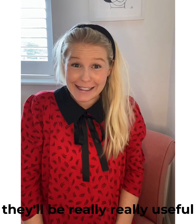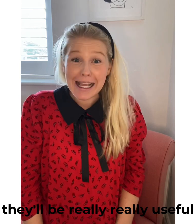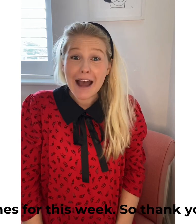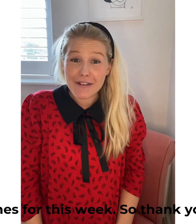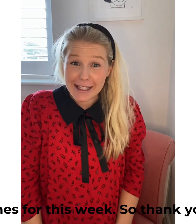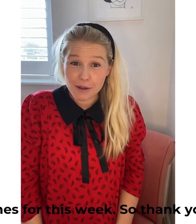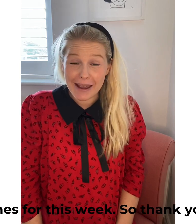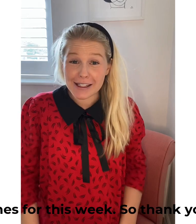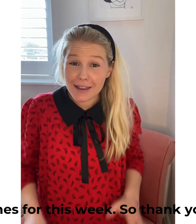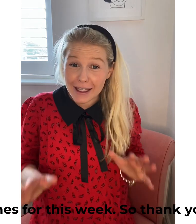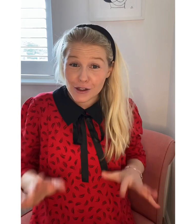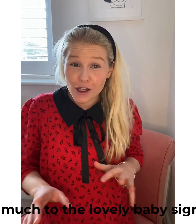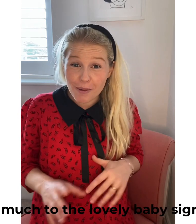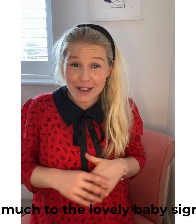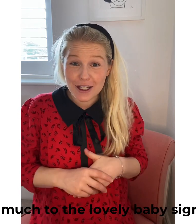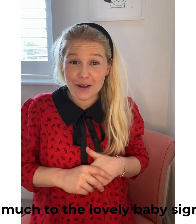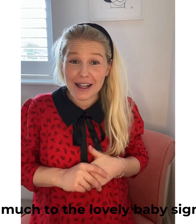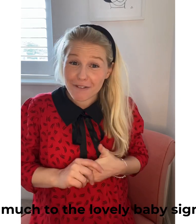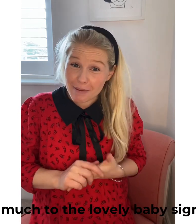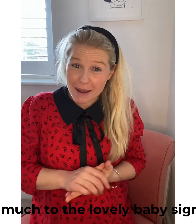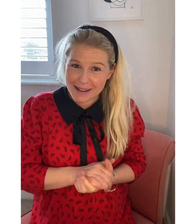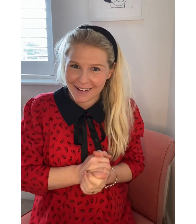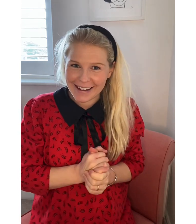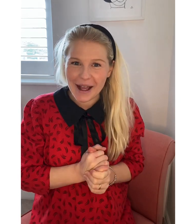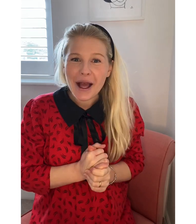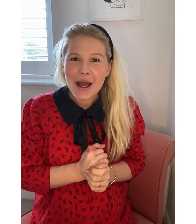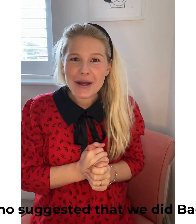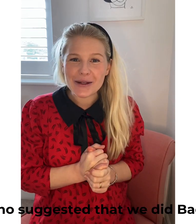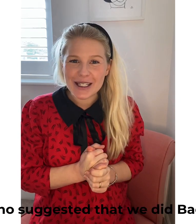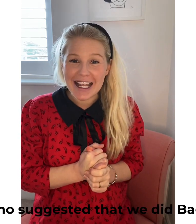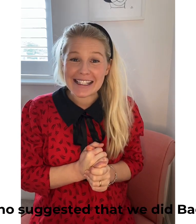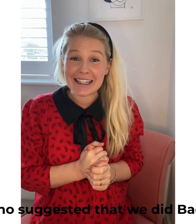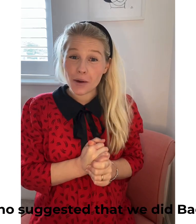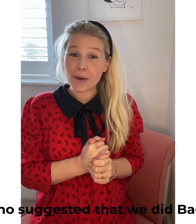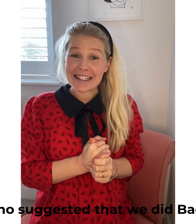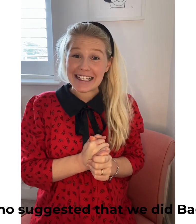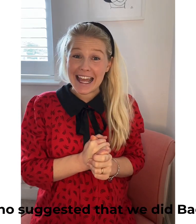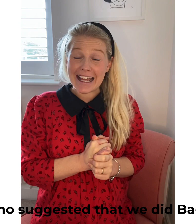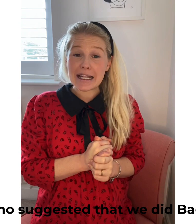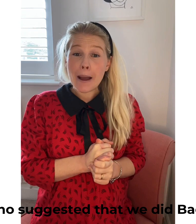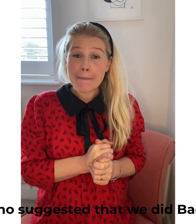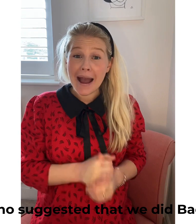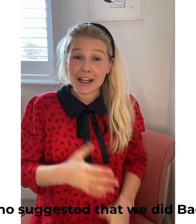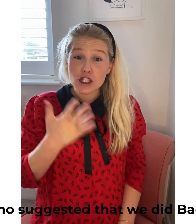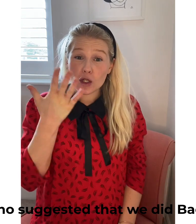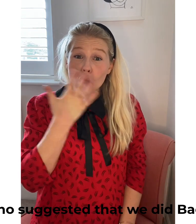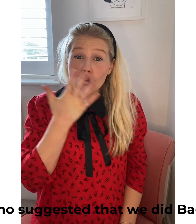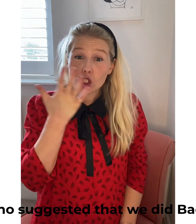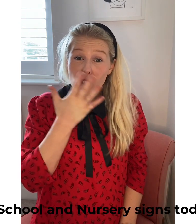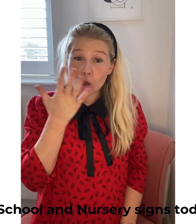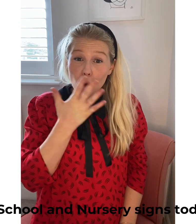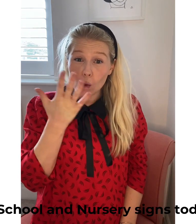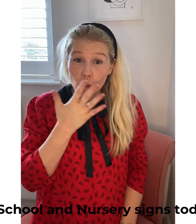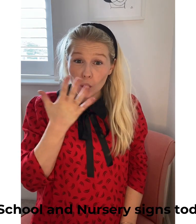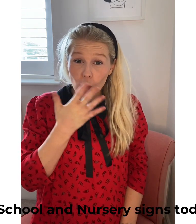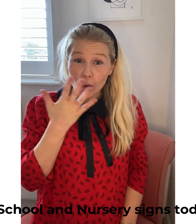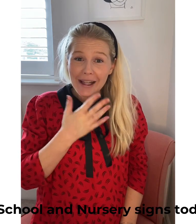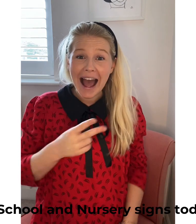for this week. So thank you so much to the lovely baby signer who suggested that we did back to school